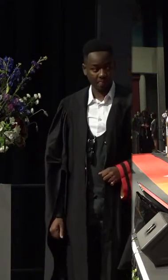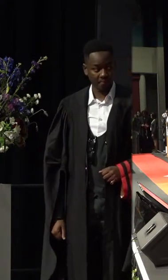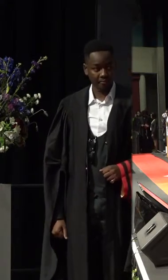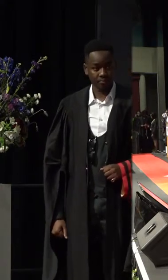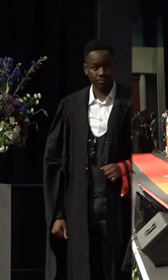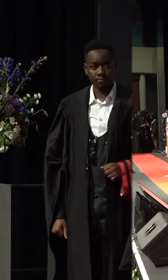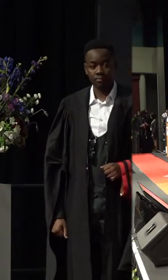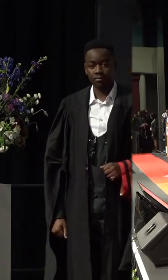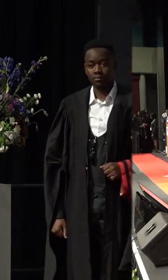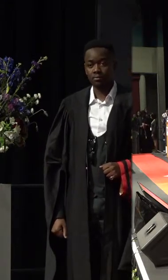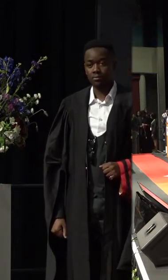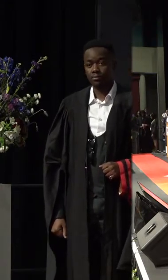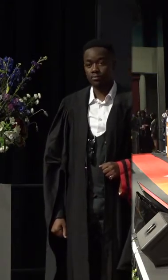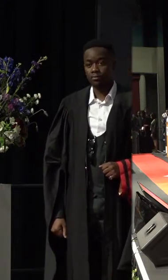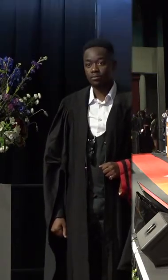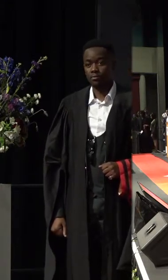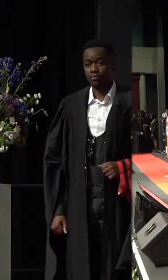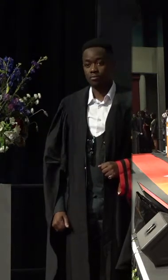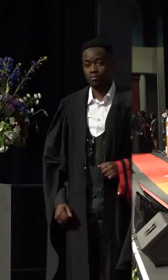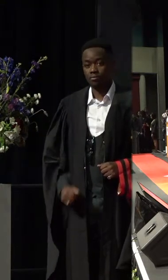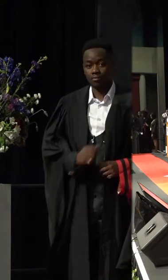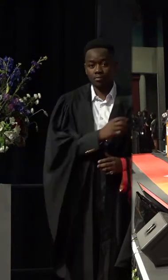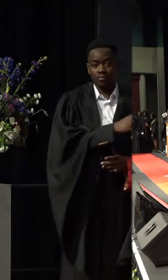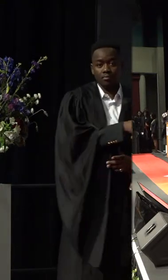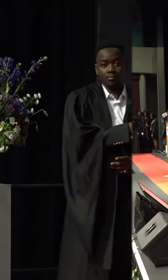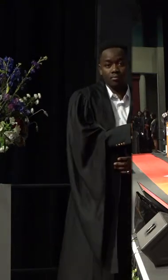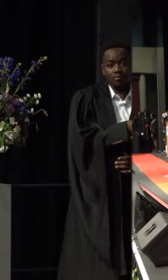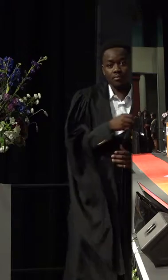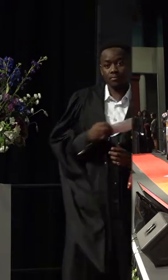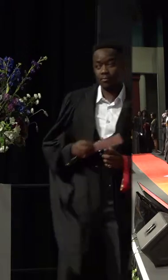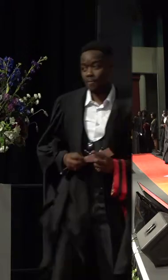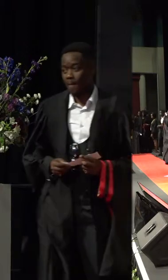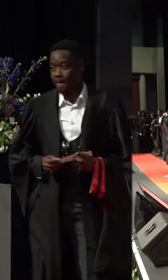And Duduza Sandile Mabaso.